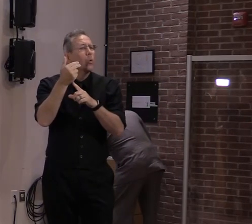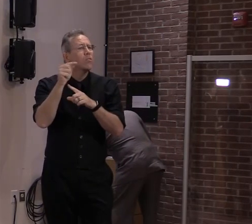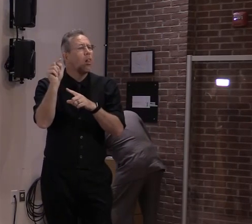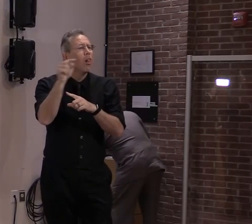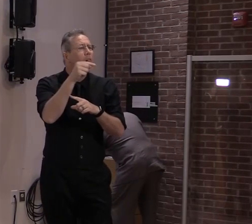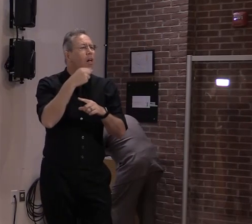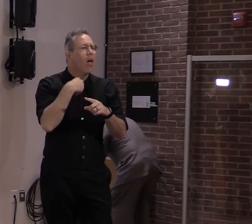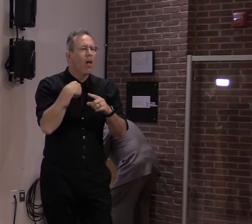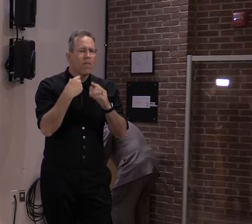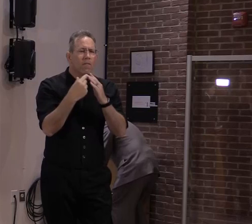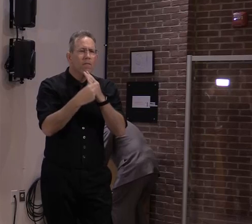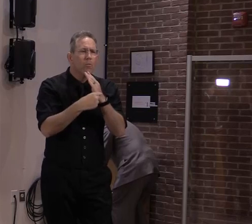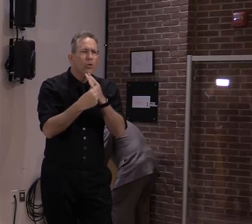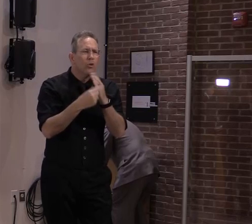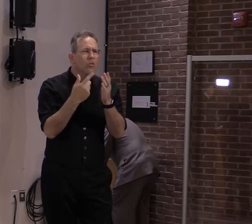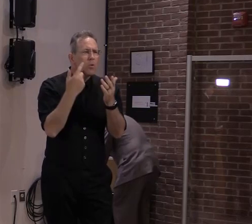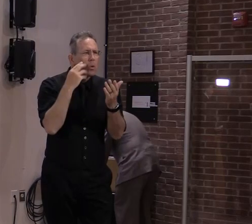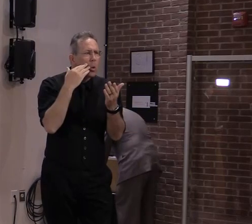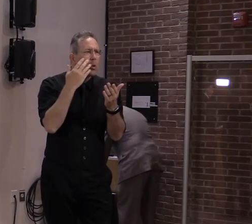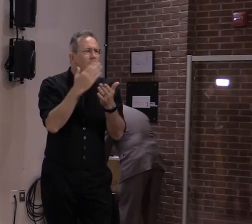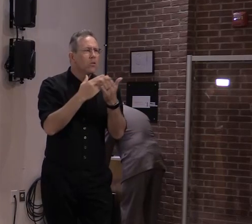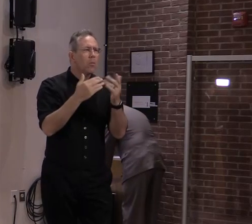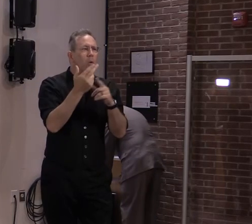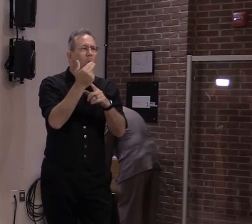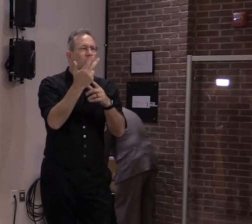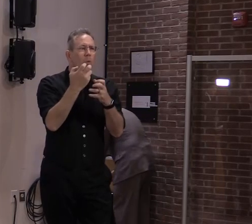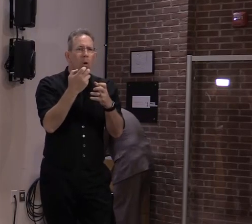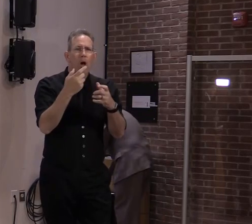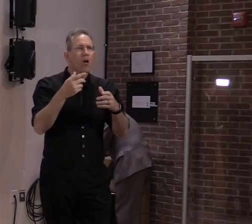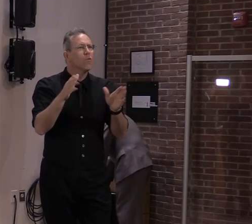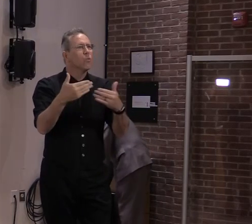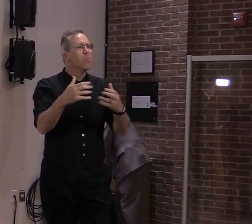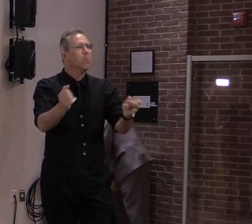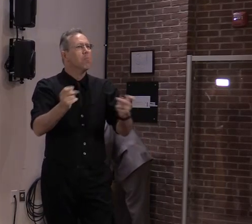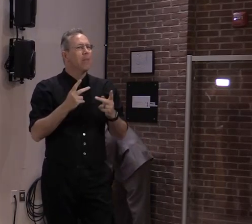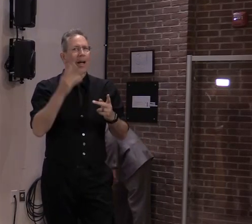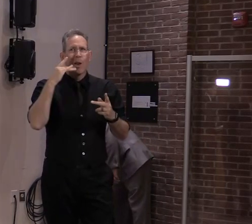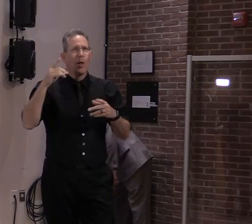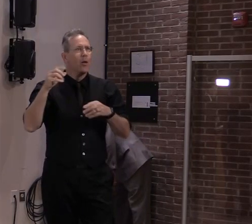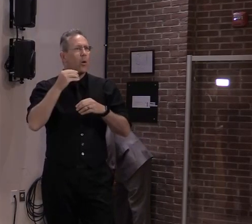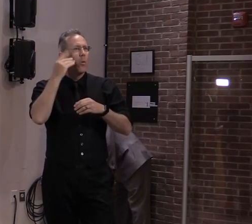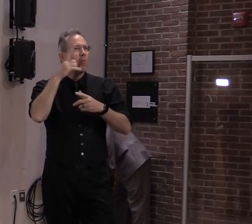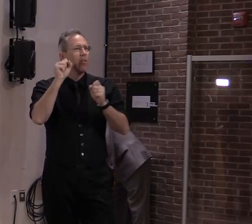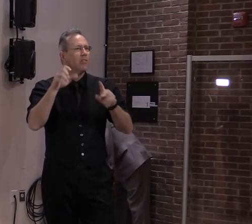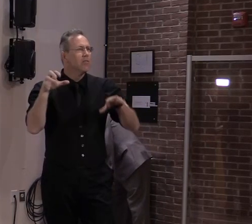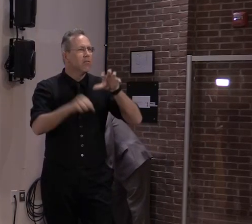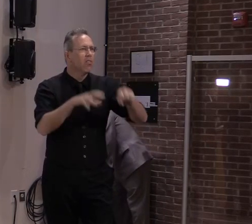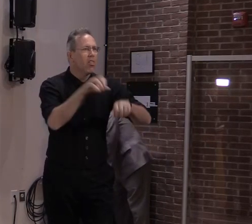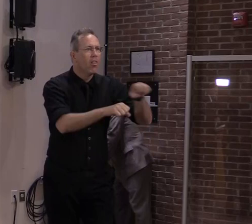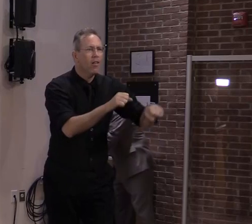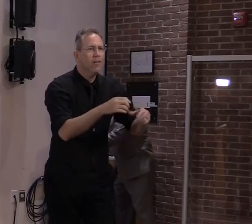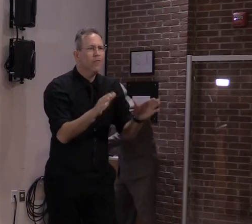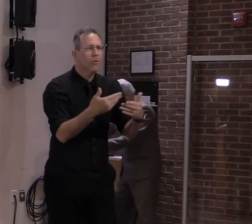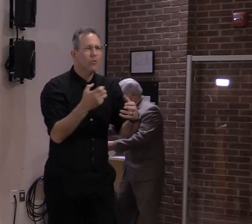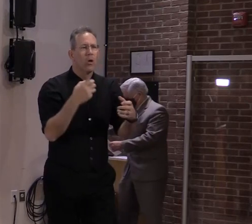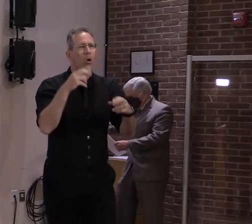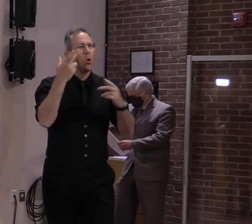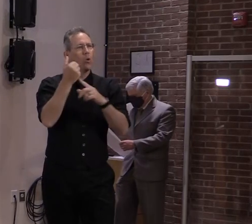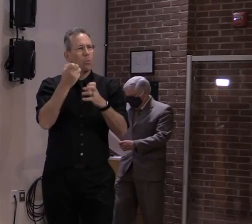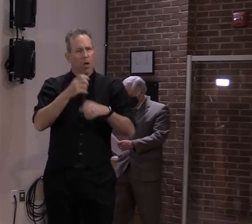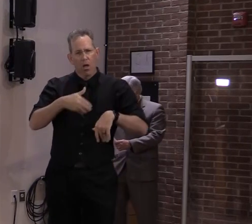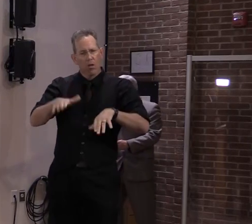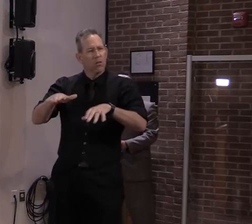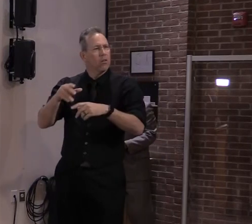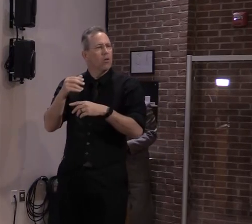want to reclaim their rooms in many cases, and you want them to move into permanent housing, but that'll take some time. What does